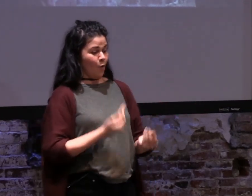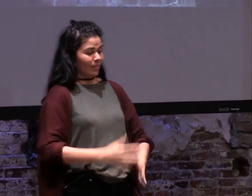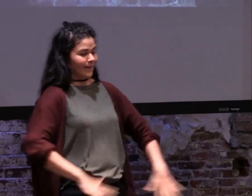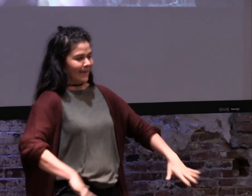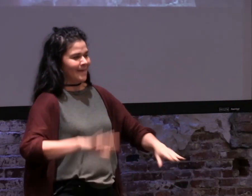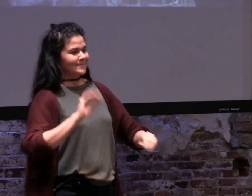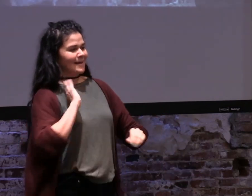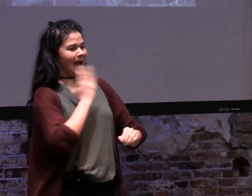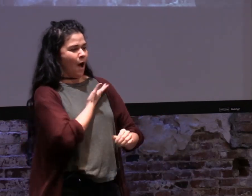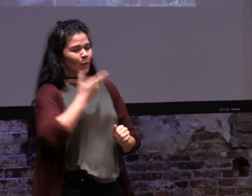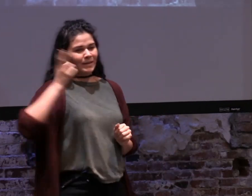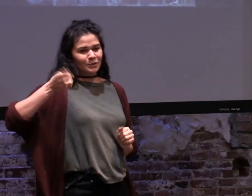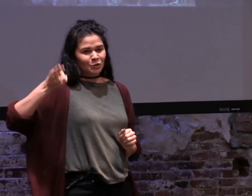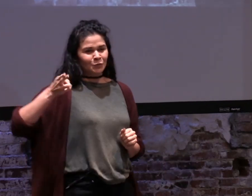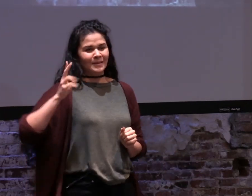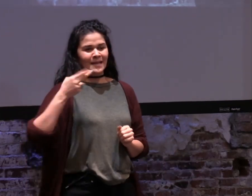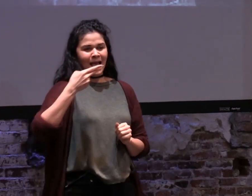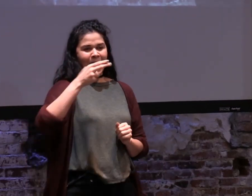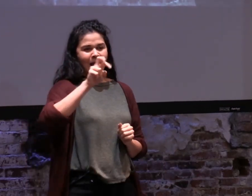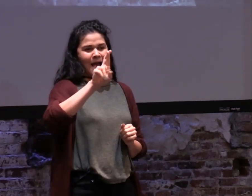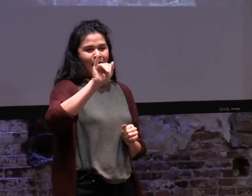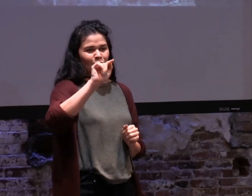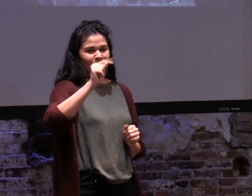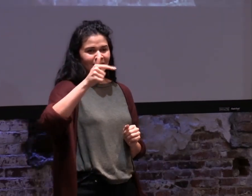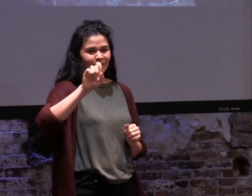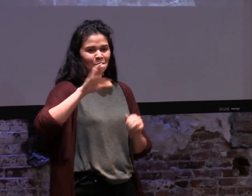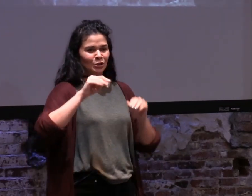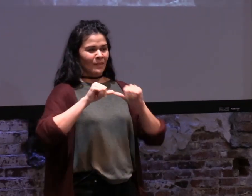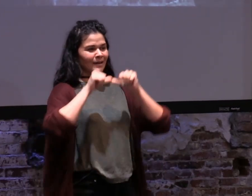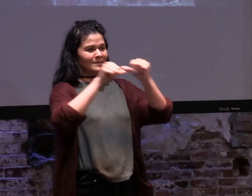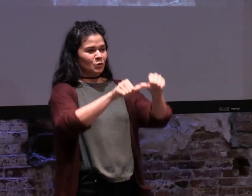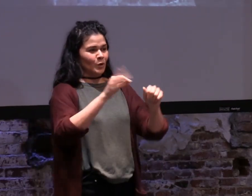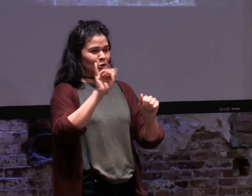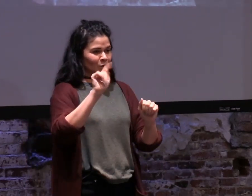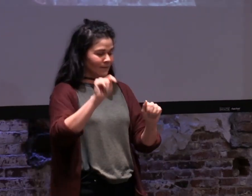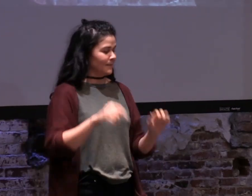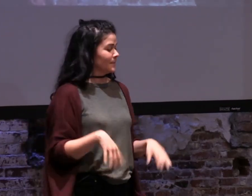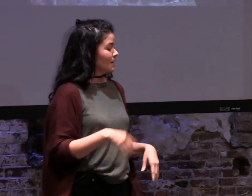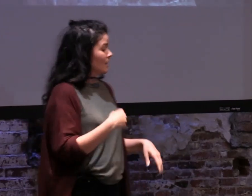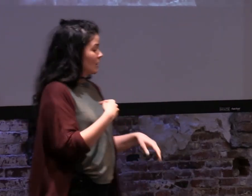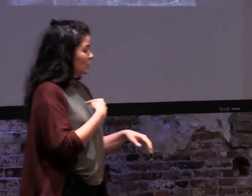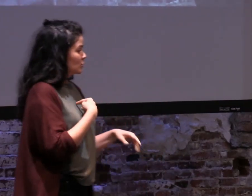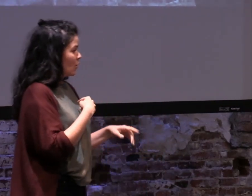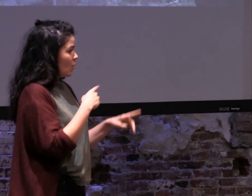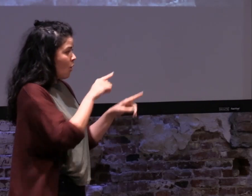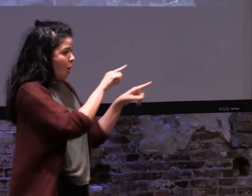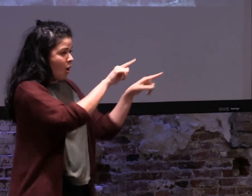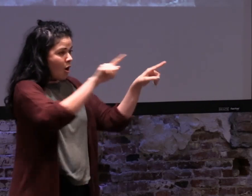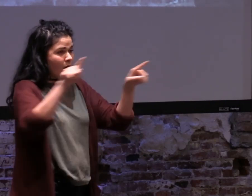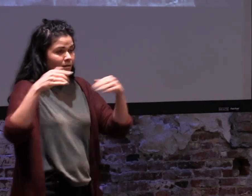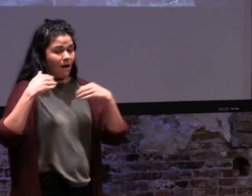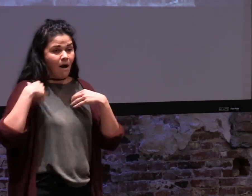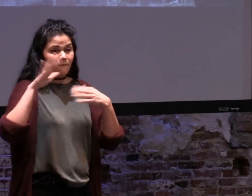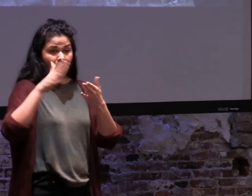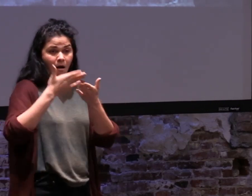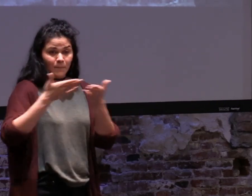honor and love so much in our history, so that this is a sacred space we are bringing this